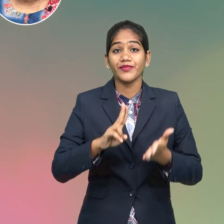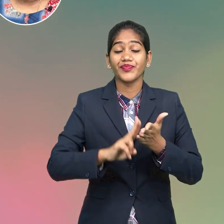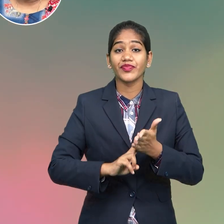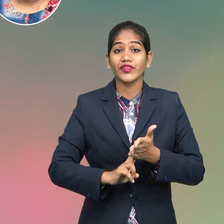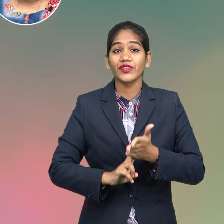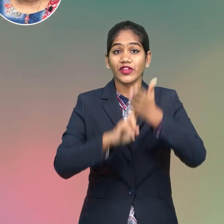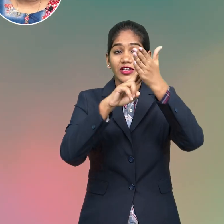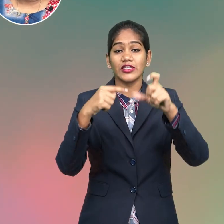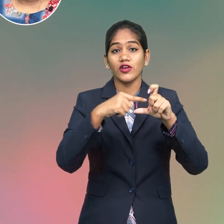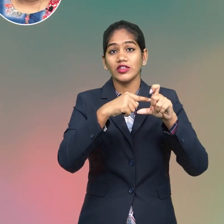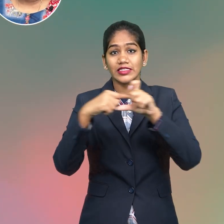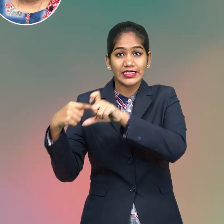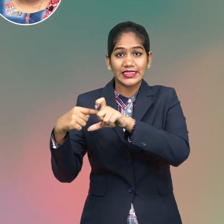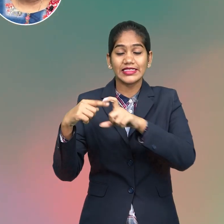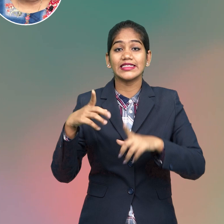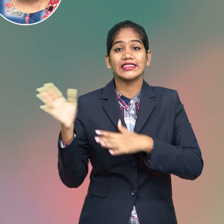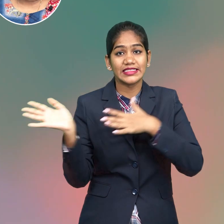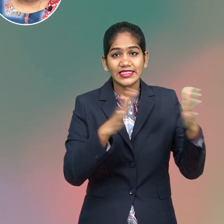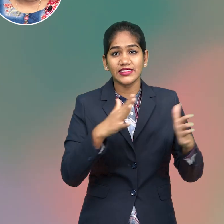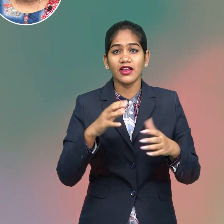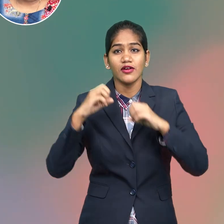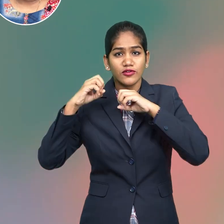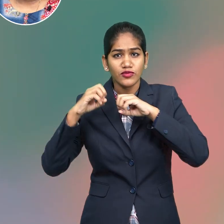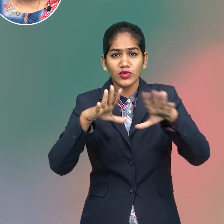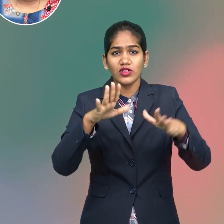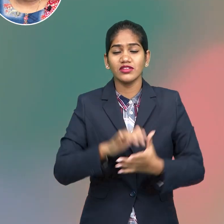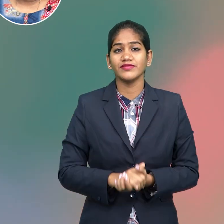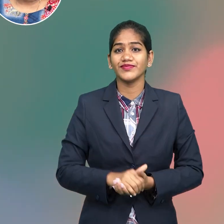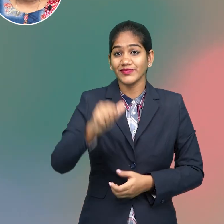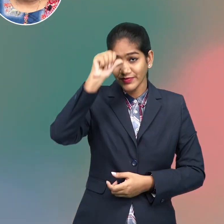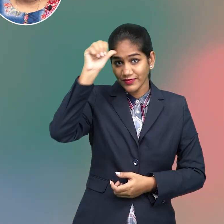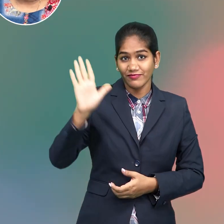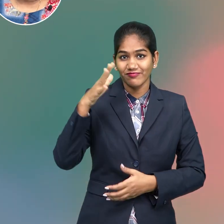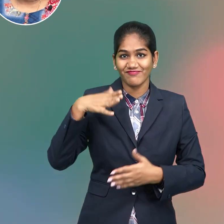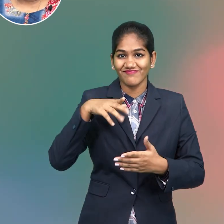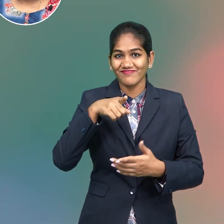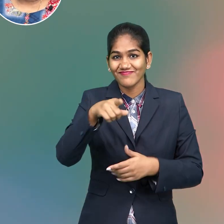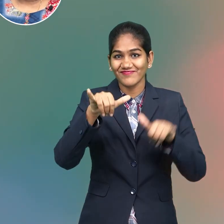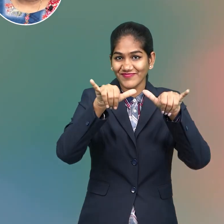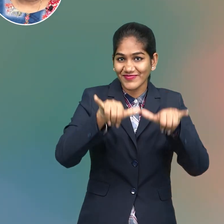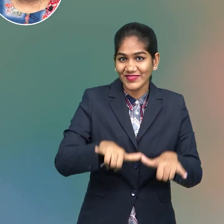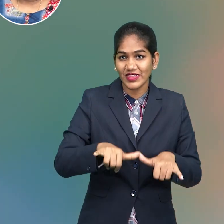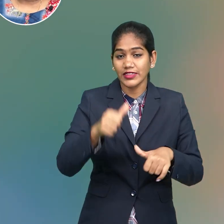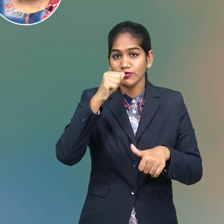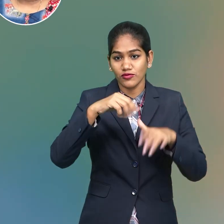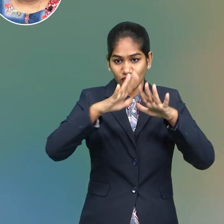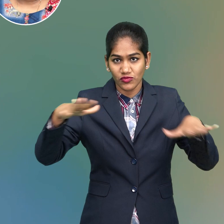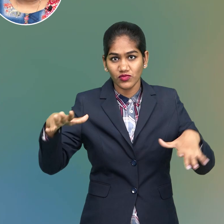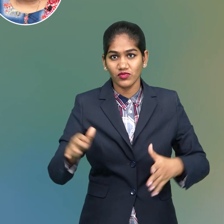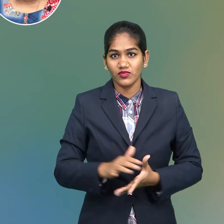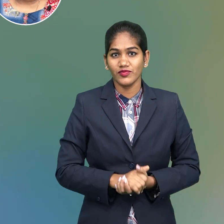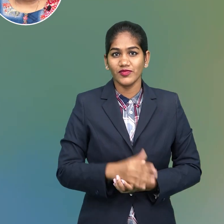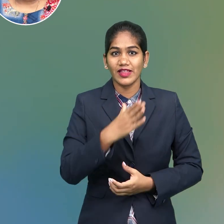Northeast trade blow over India from land to sea and are therefore dry.